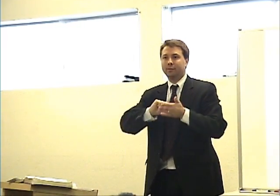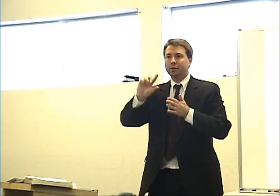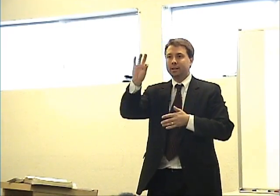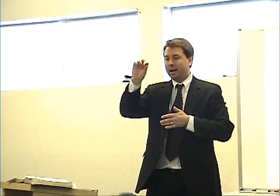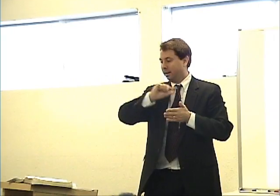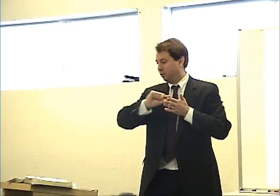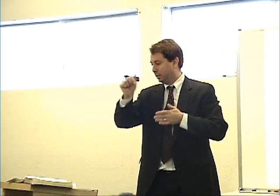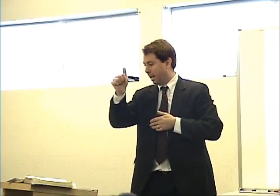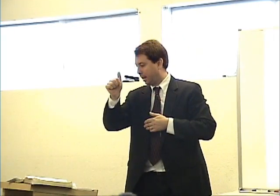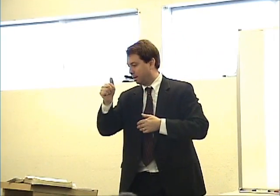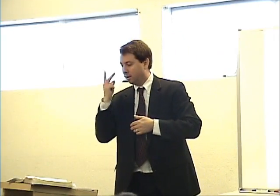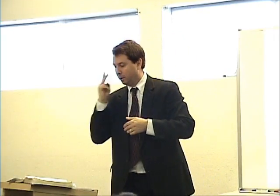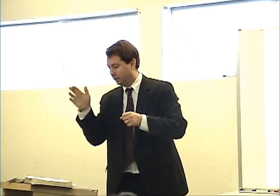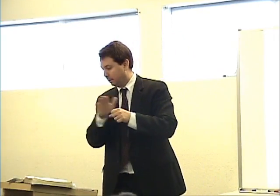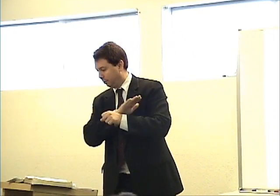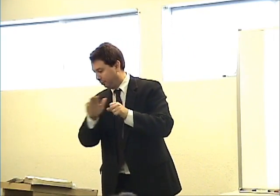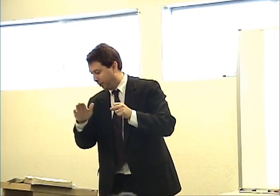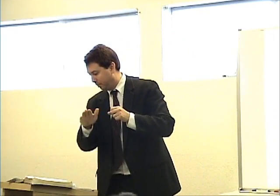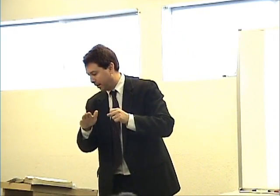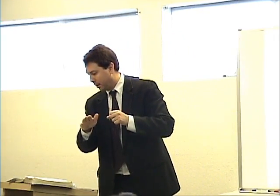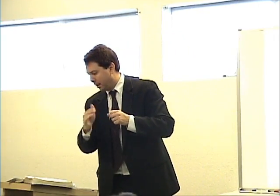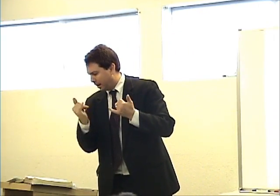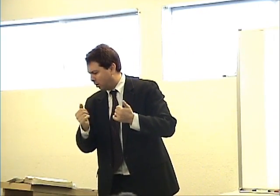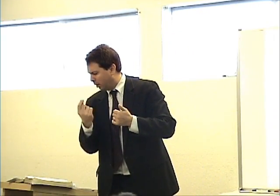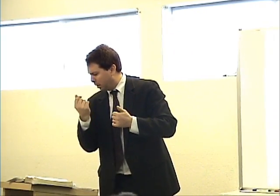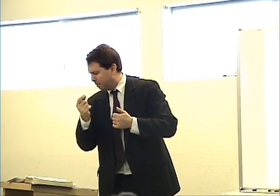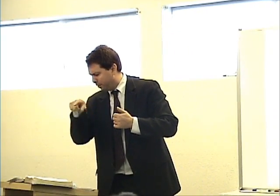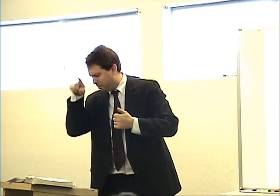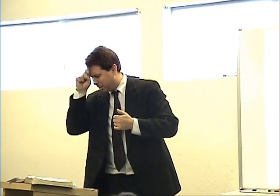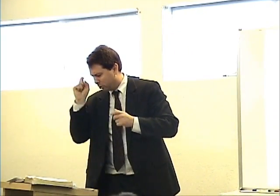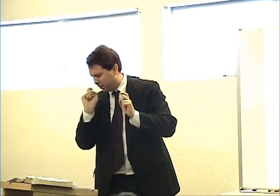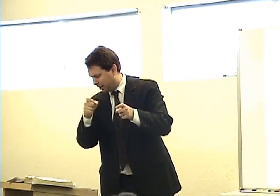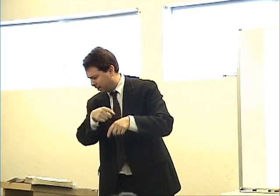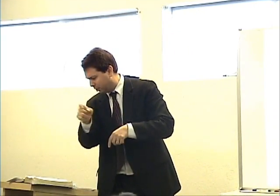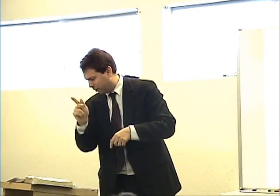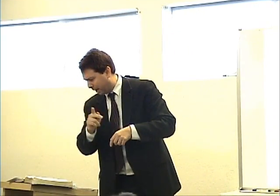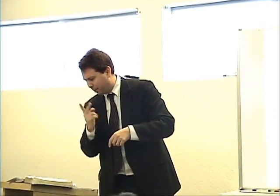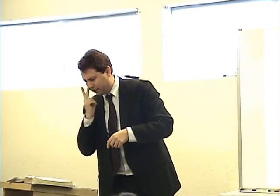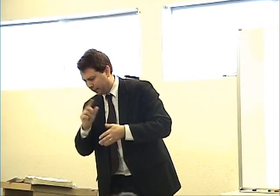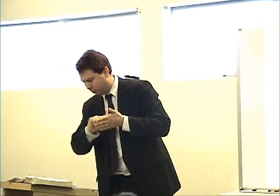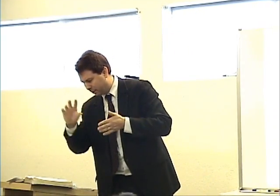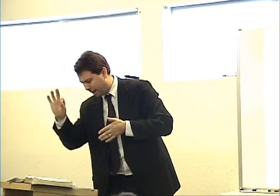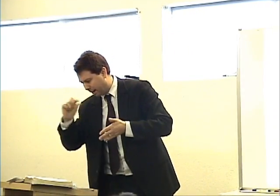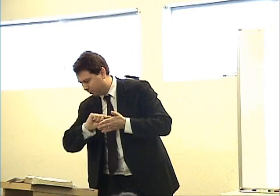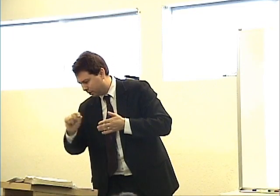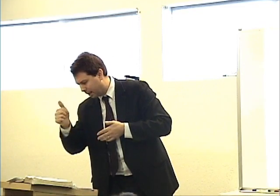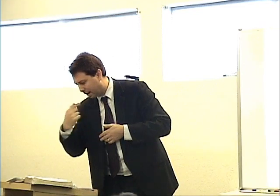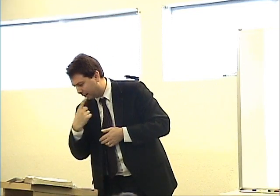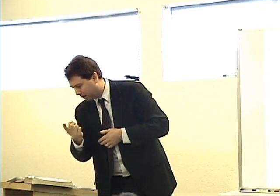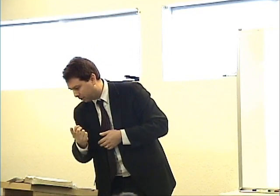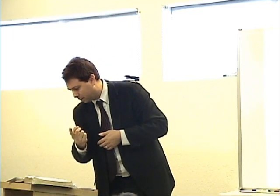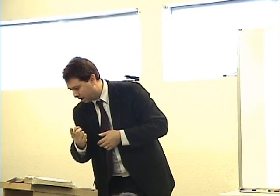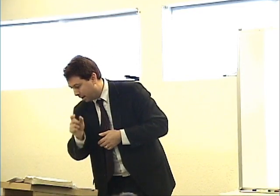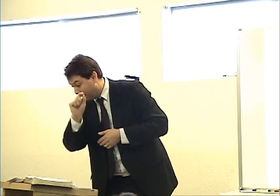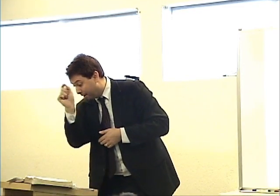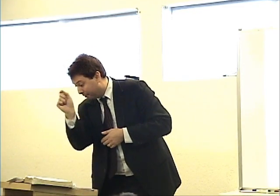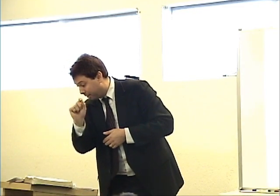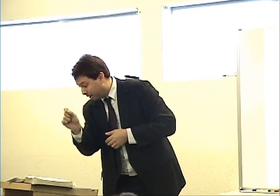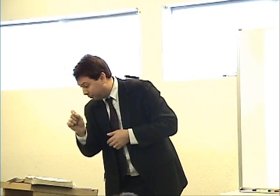Verse 9, verse 10. We see fulfillment. Now, a little bit of a mystery to give you, okay? We see verse 9, verse 10 tells,